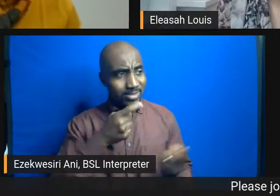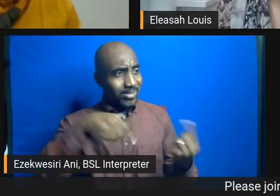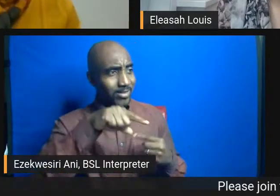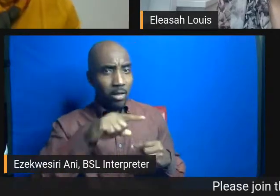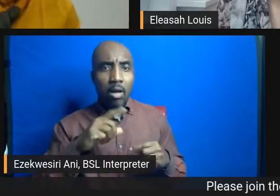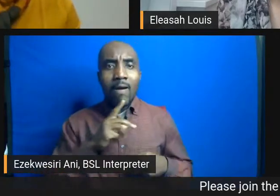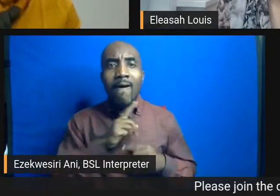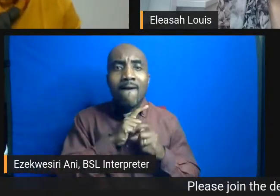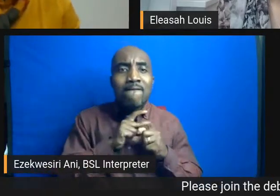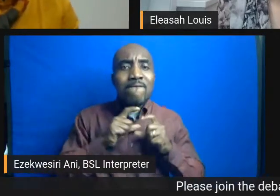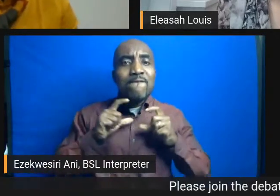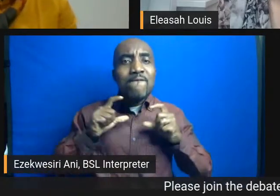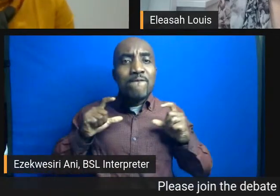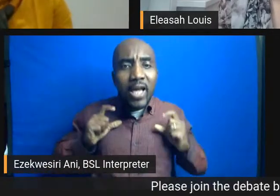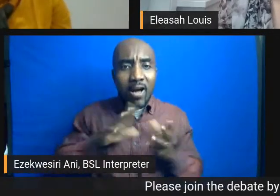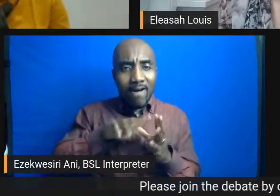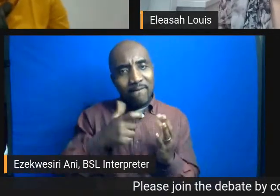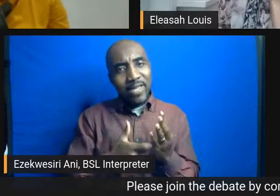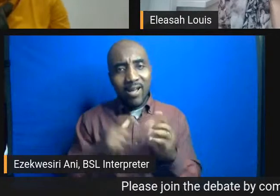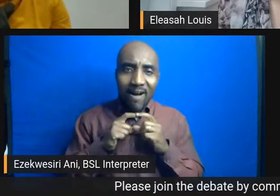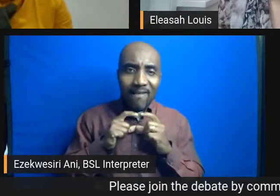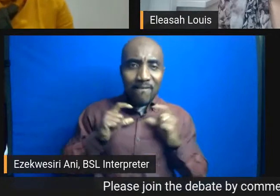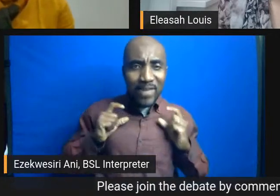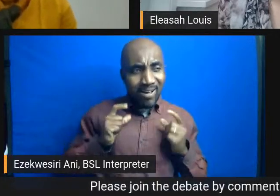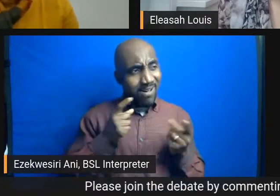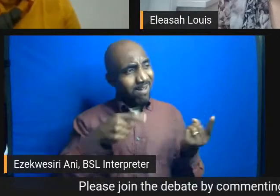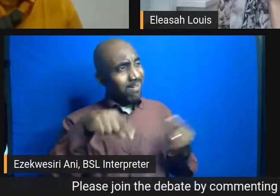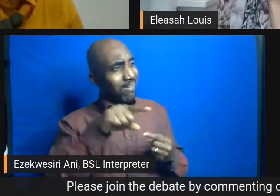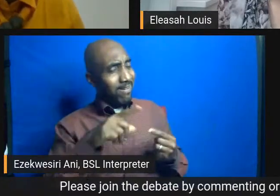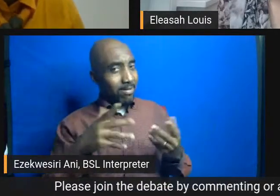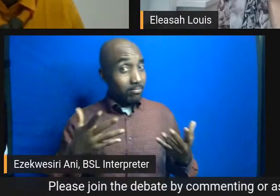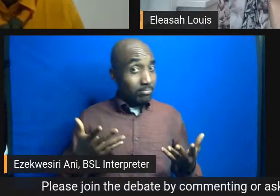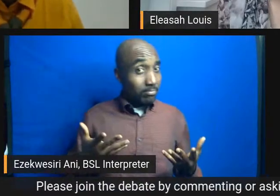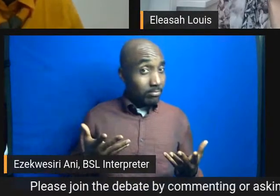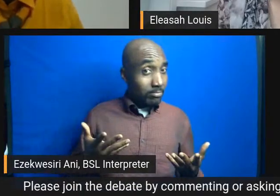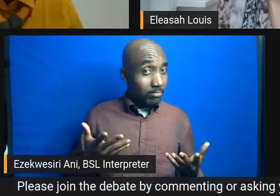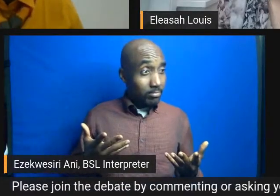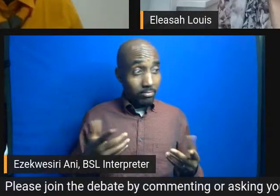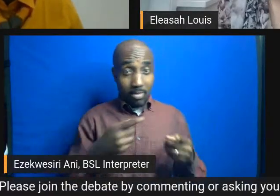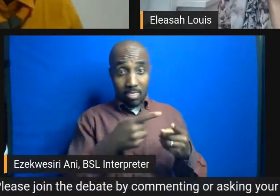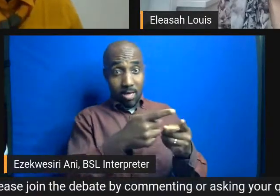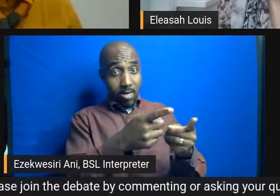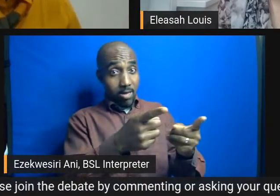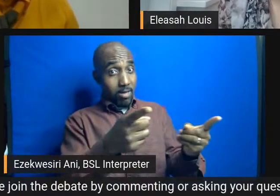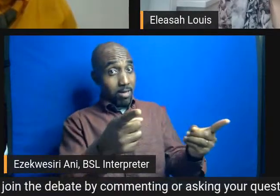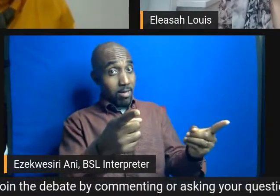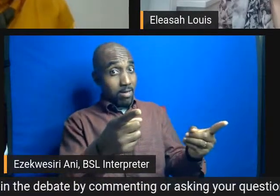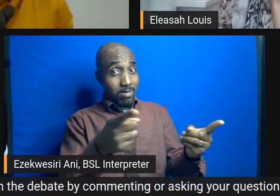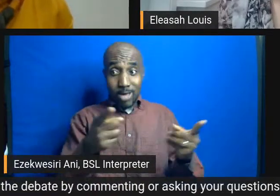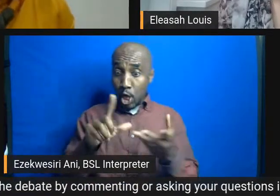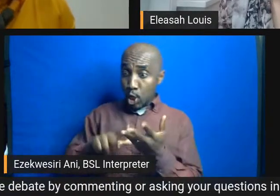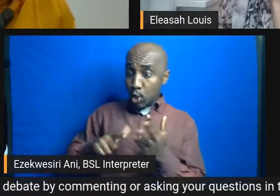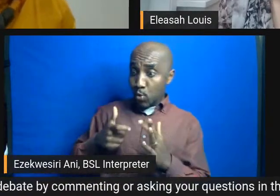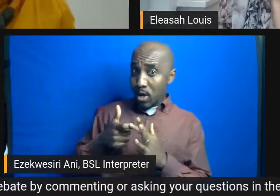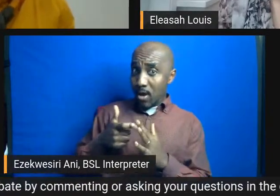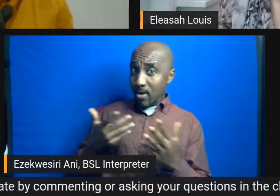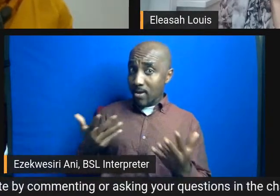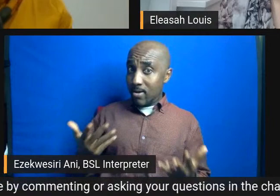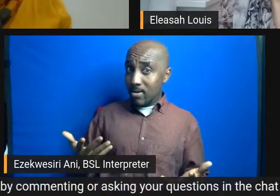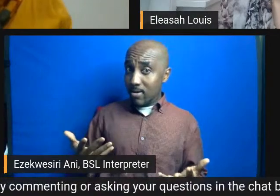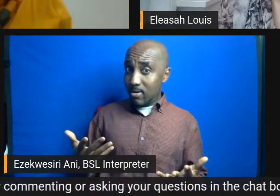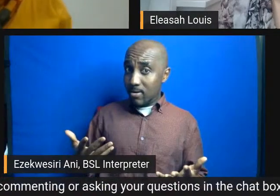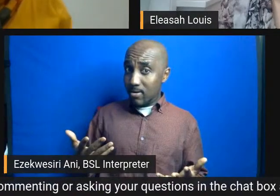vicars, I can't think of any other person in this country who has